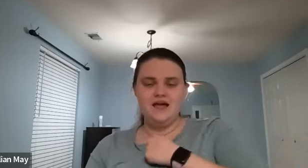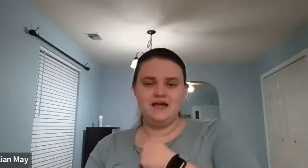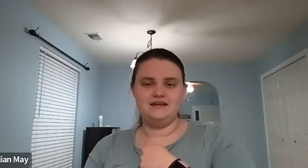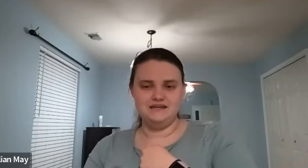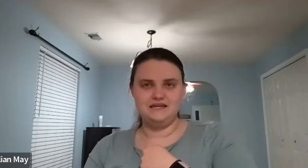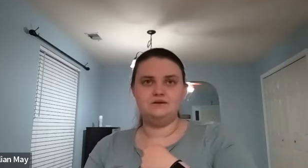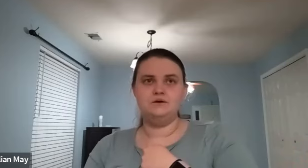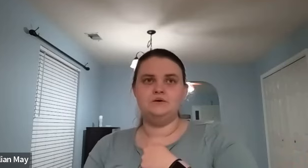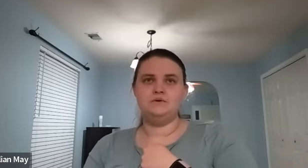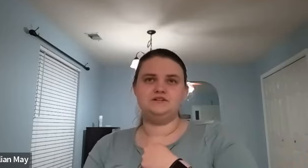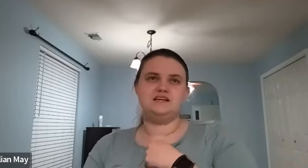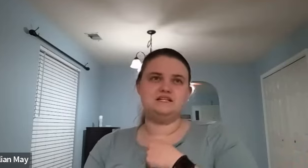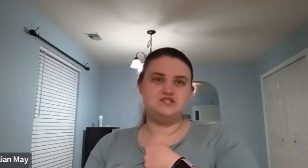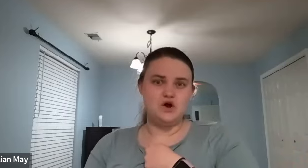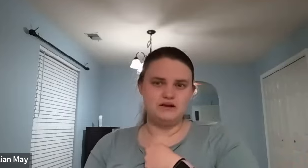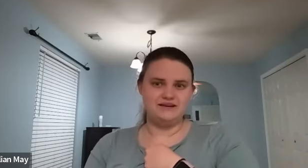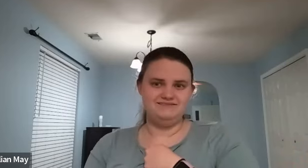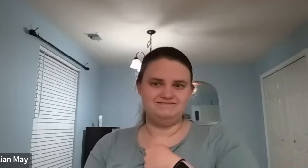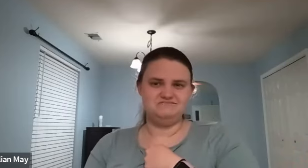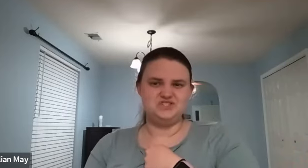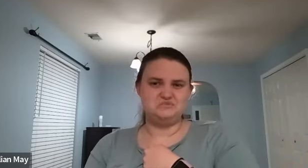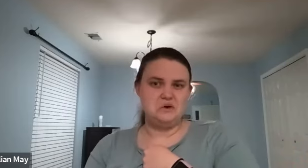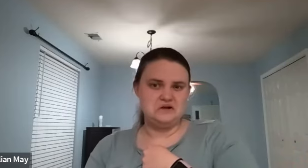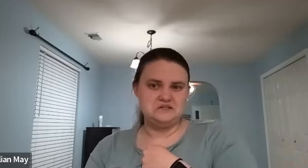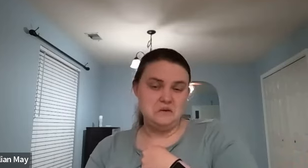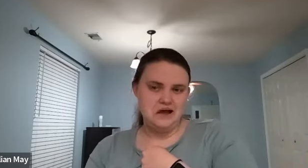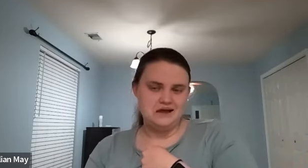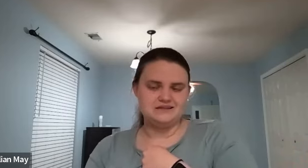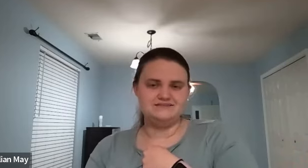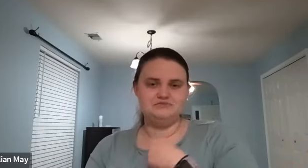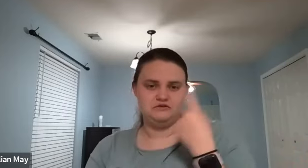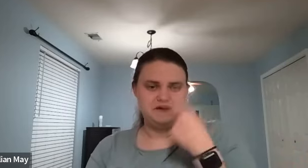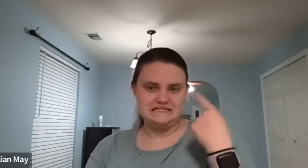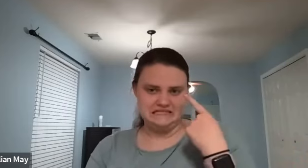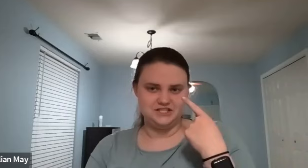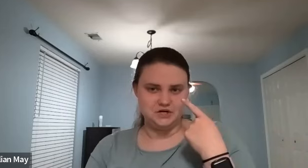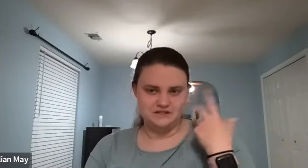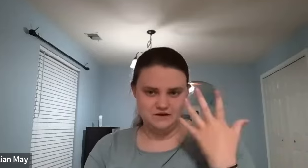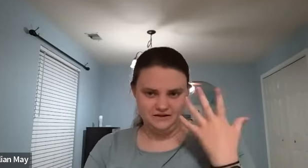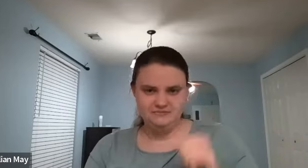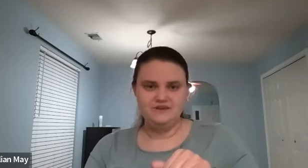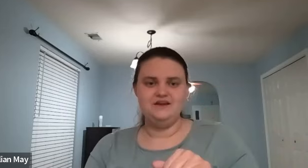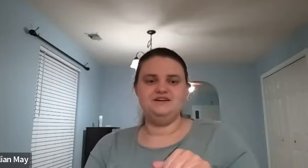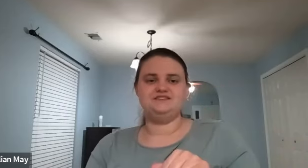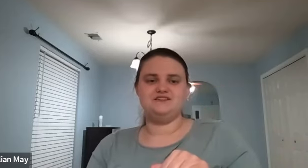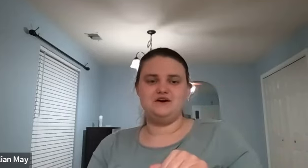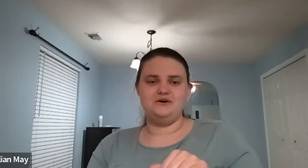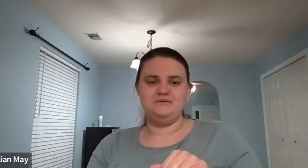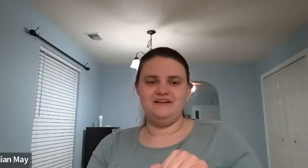And again, when you're saying sorry, just word to the wise, your face needs to show it as well. So like, you